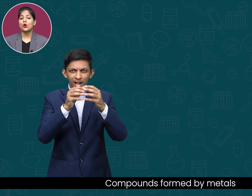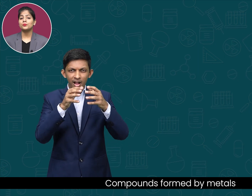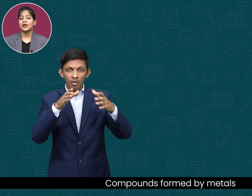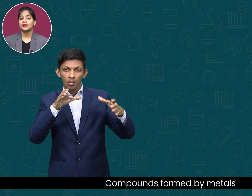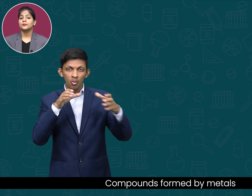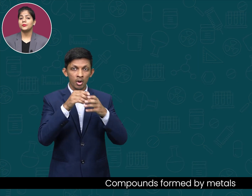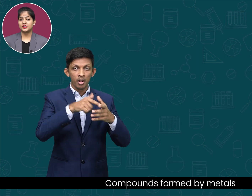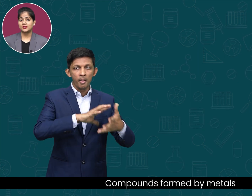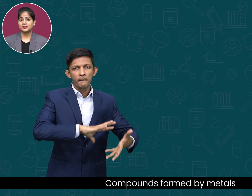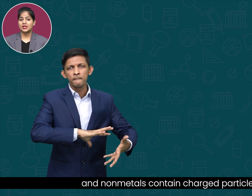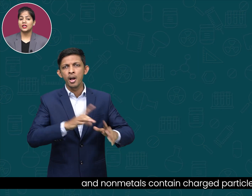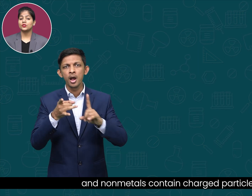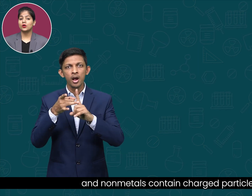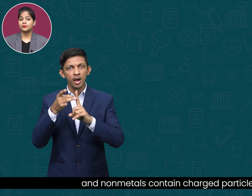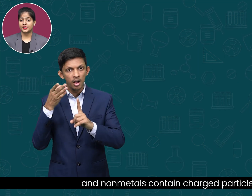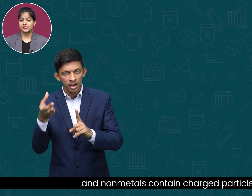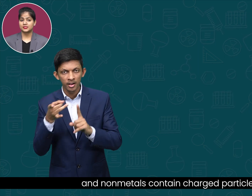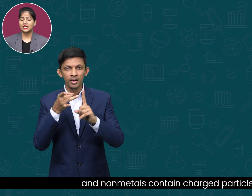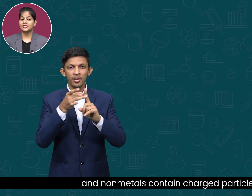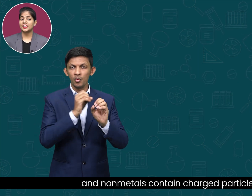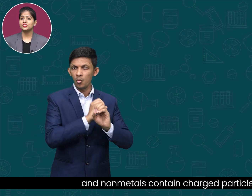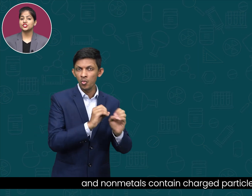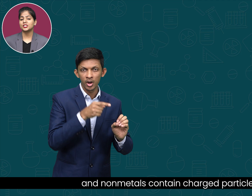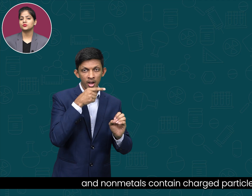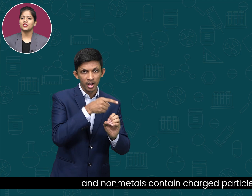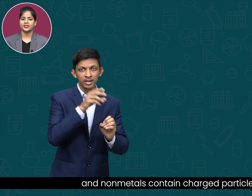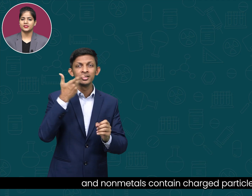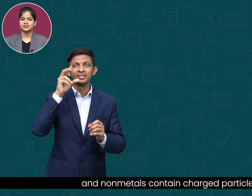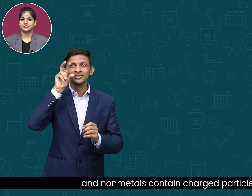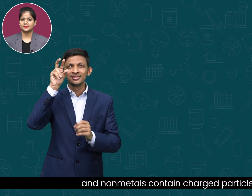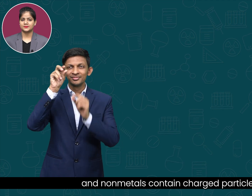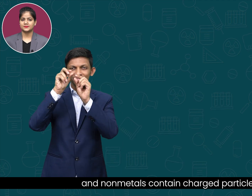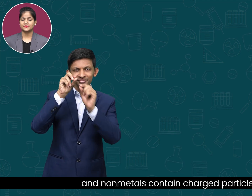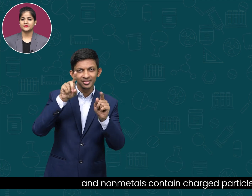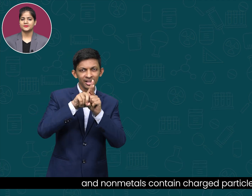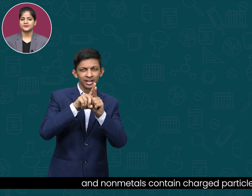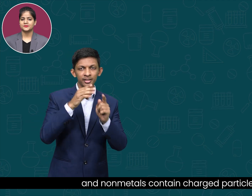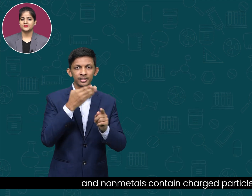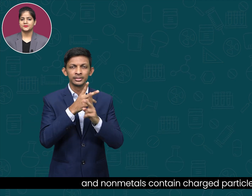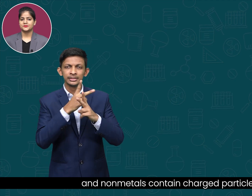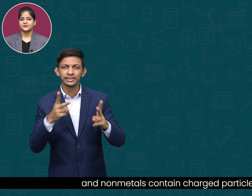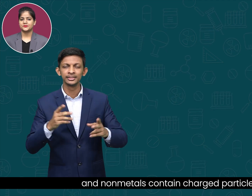Compounds formed by metals and non-metals contain charged particles.